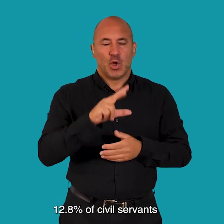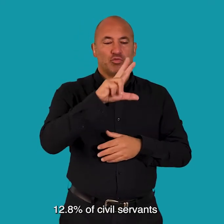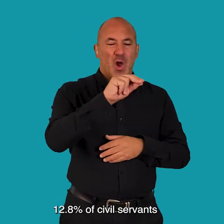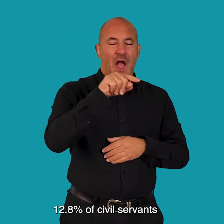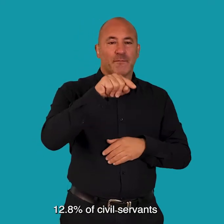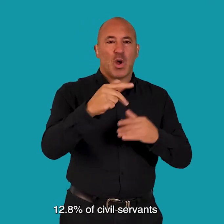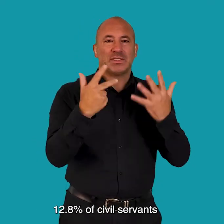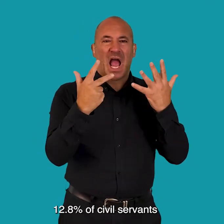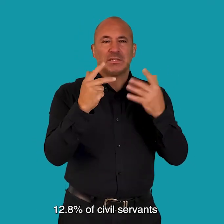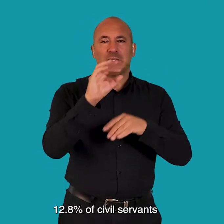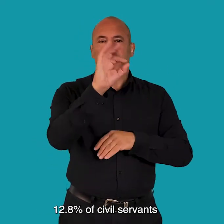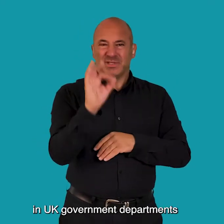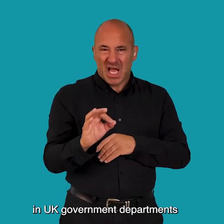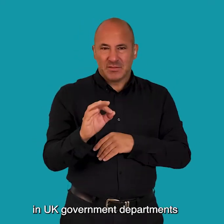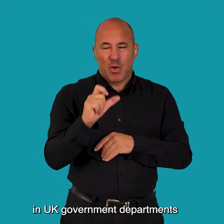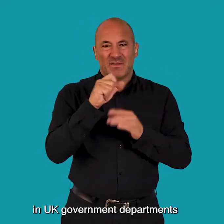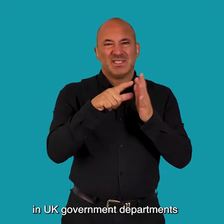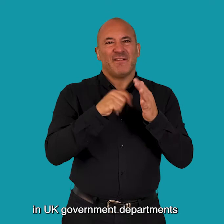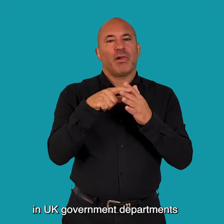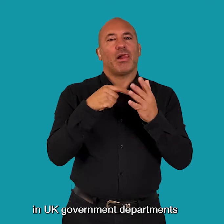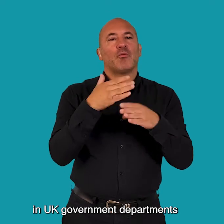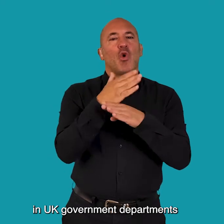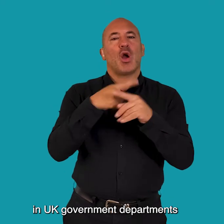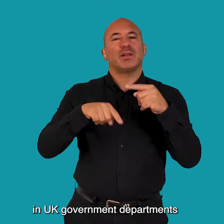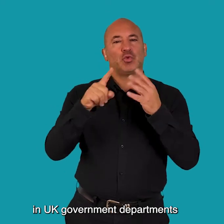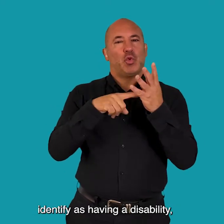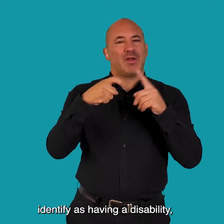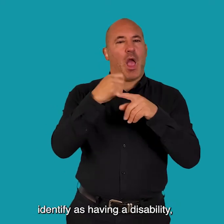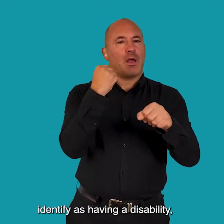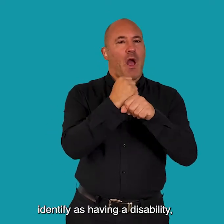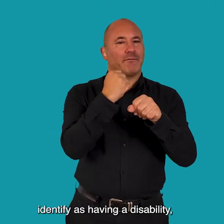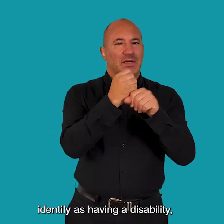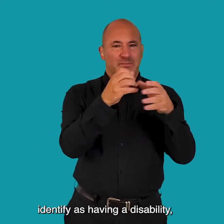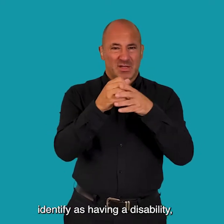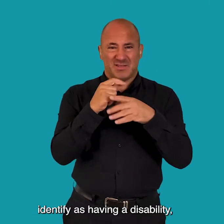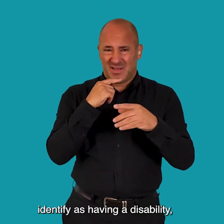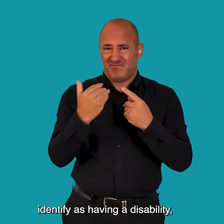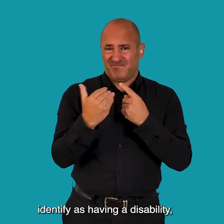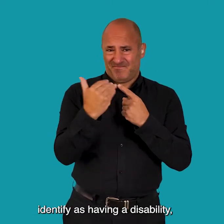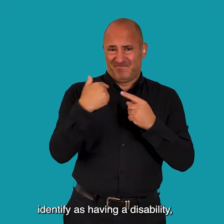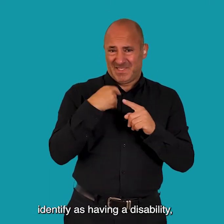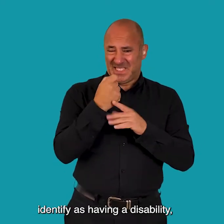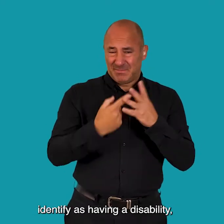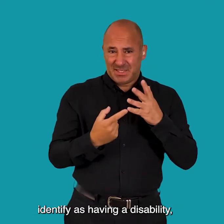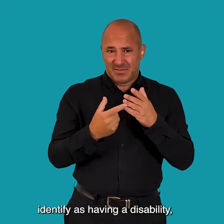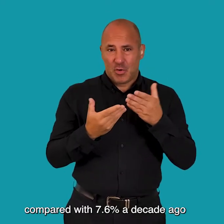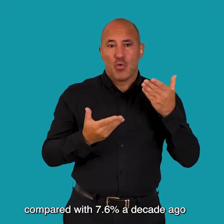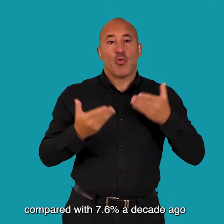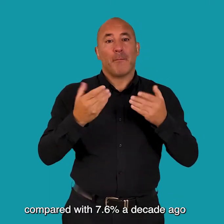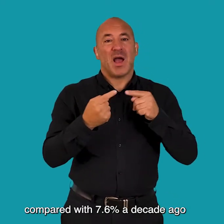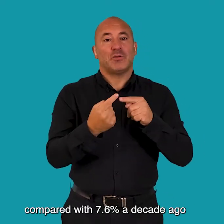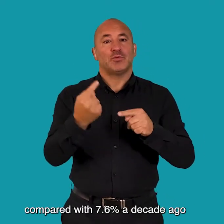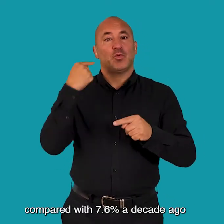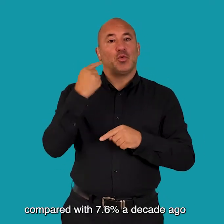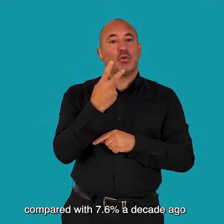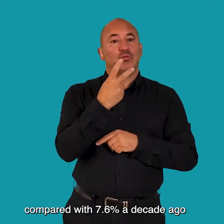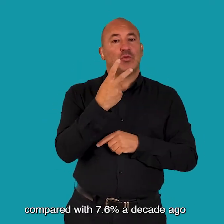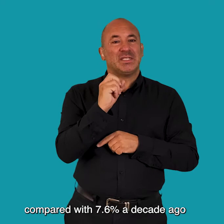12.8% of civil servants in UK government departments identify as having a disability, compared with 7.6%